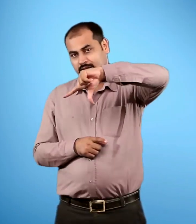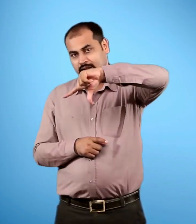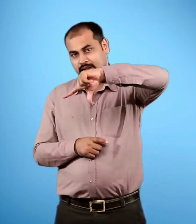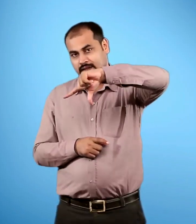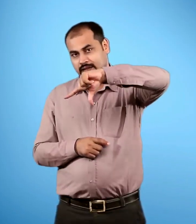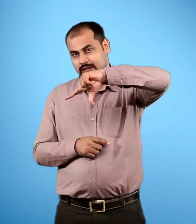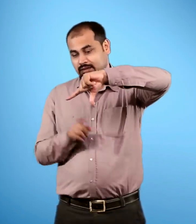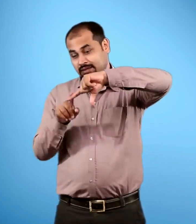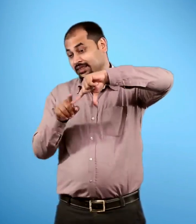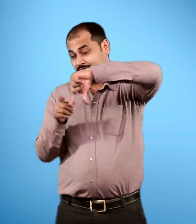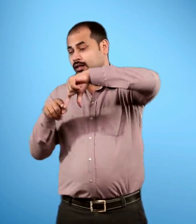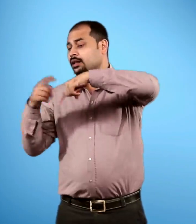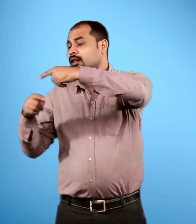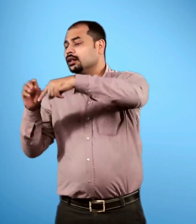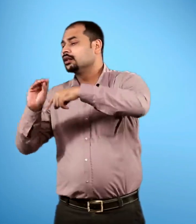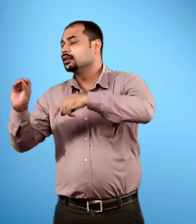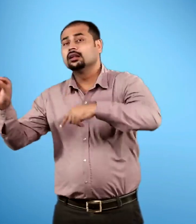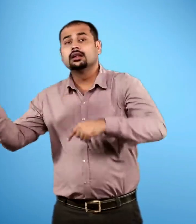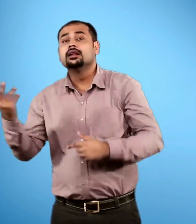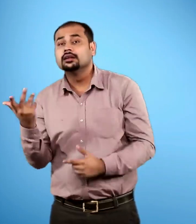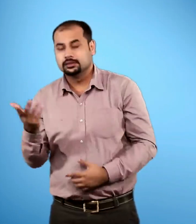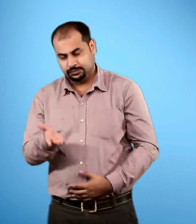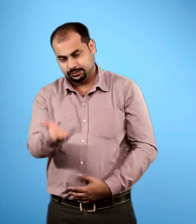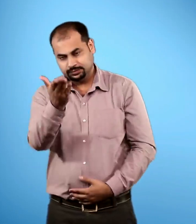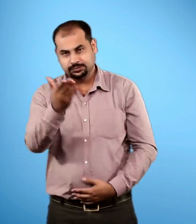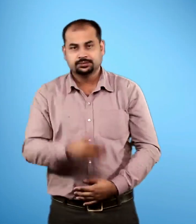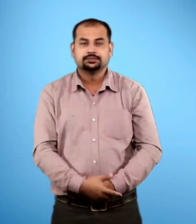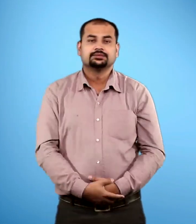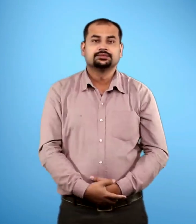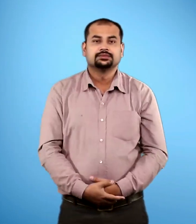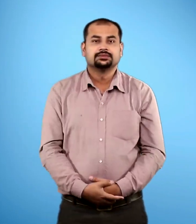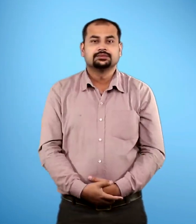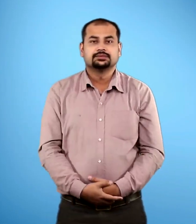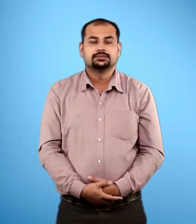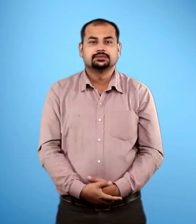2 instances are shown. 8 more instances have to be drawn by you.